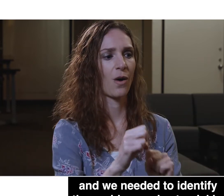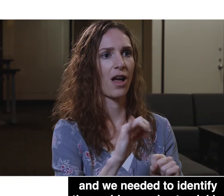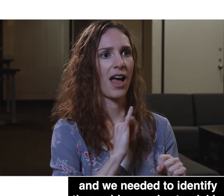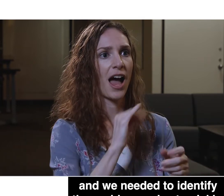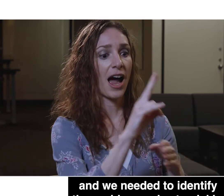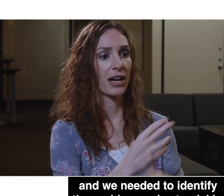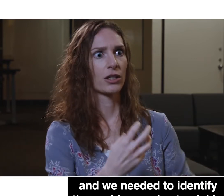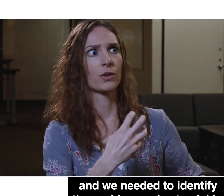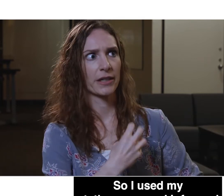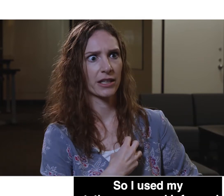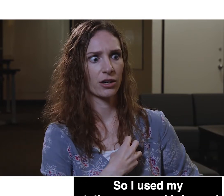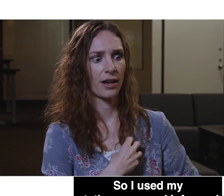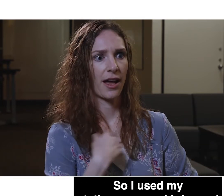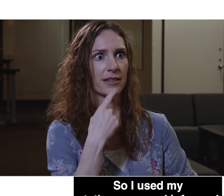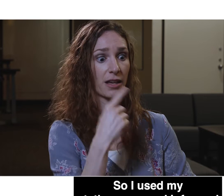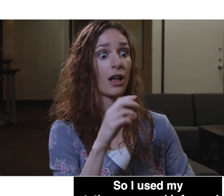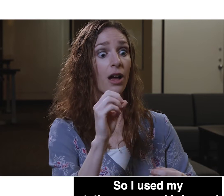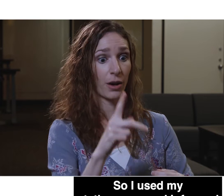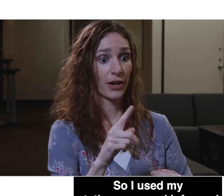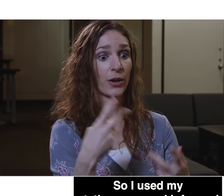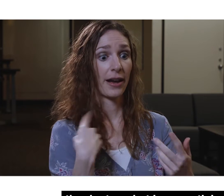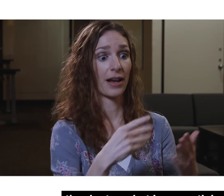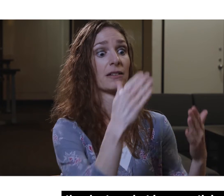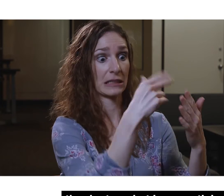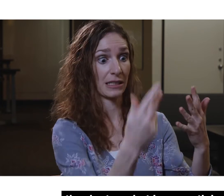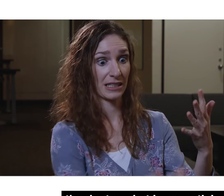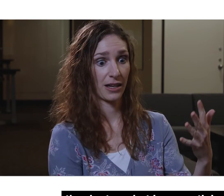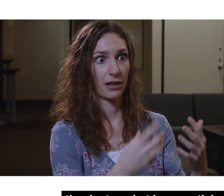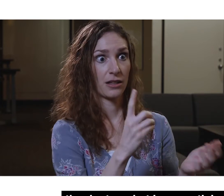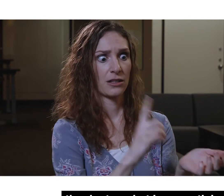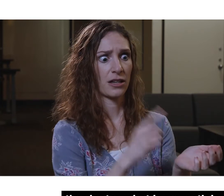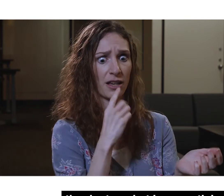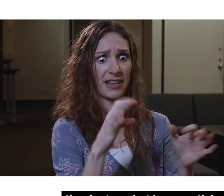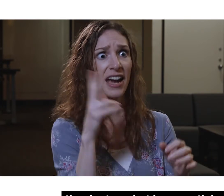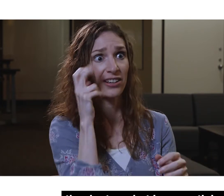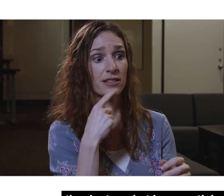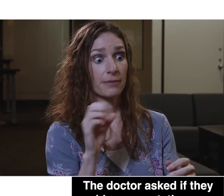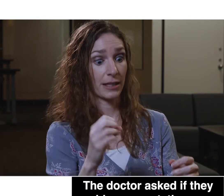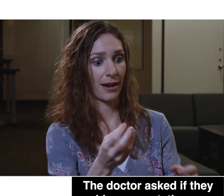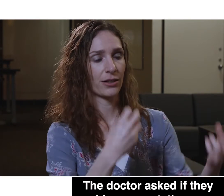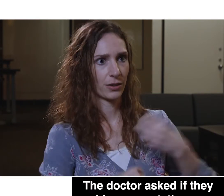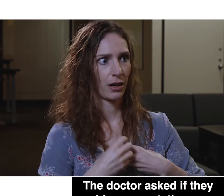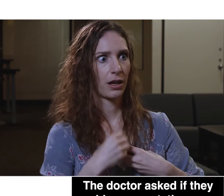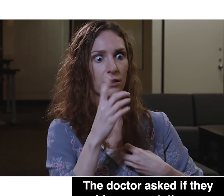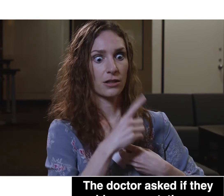quickly. So I used my stethoscope and informed the doctor what I was noticing. The doctor asked if they could use